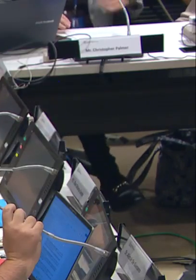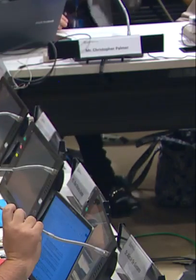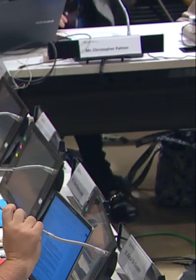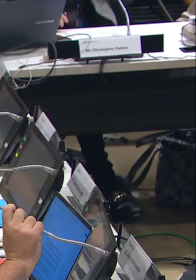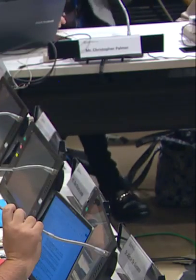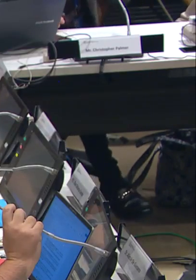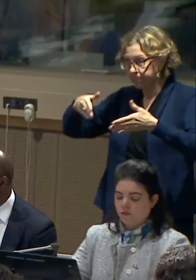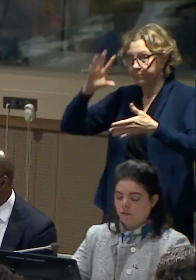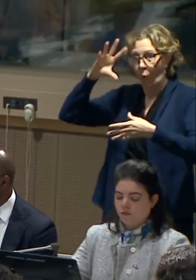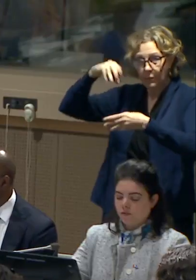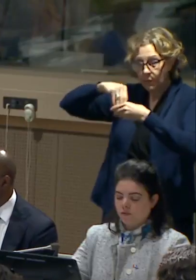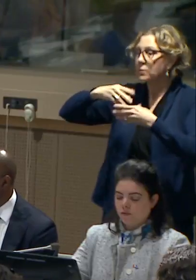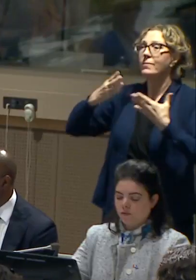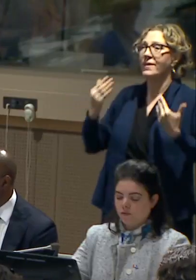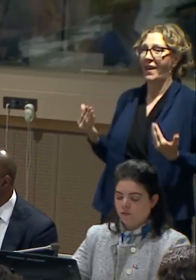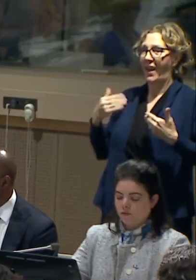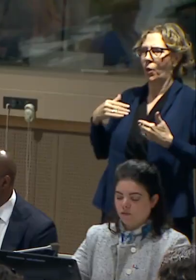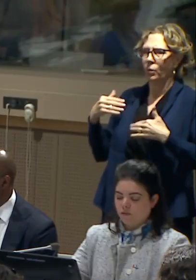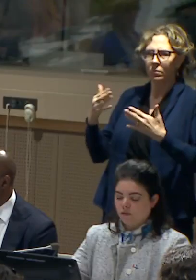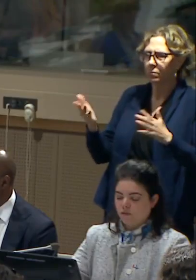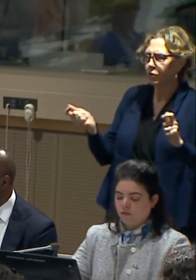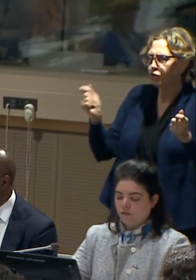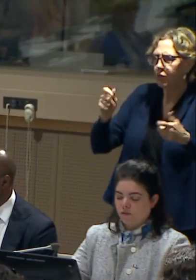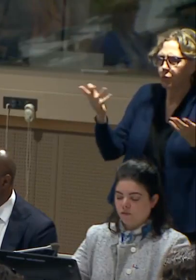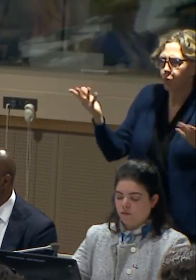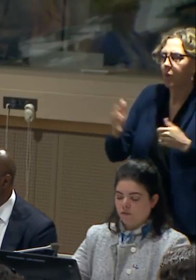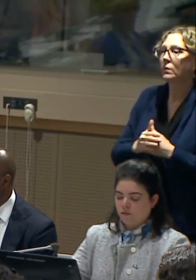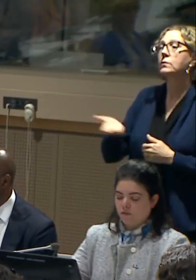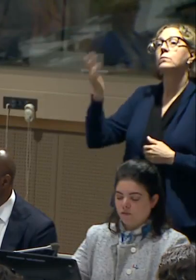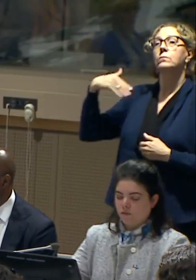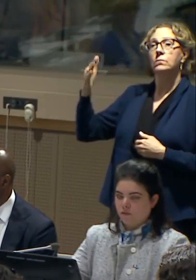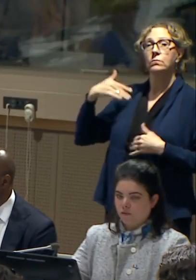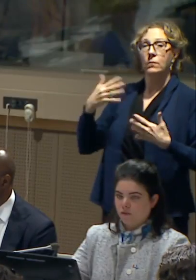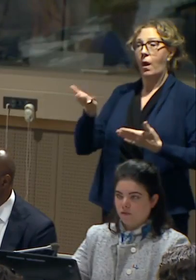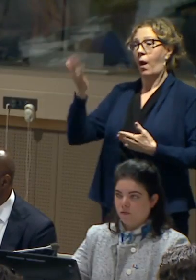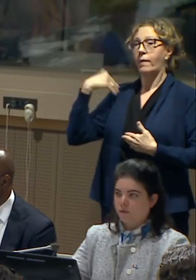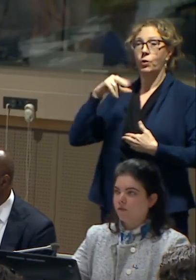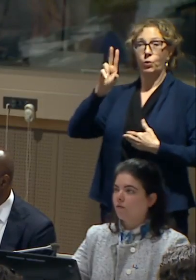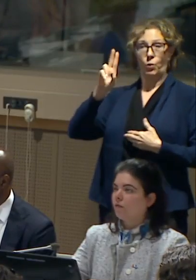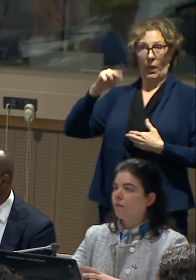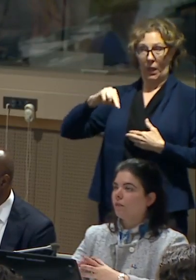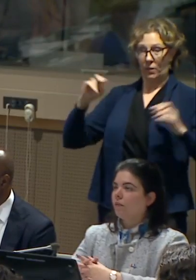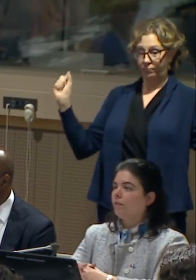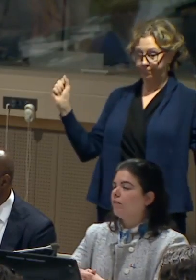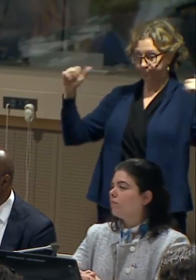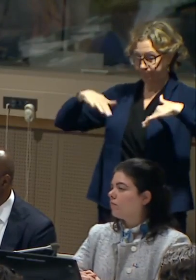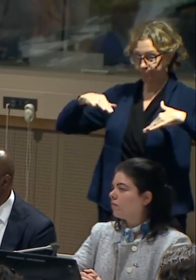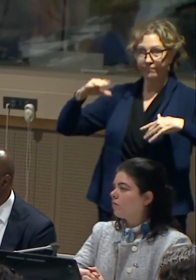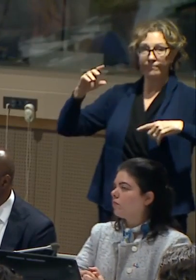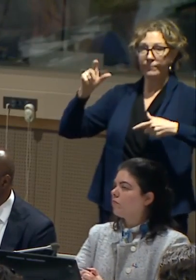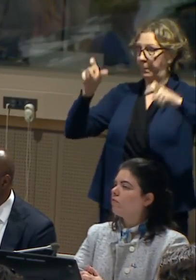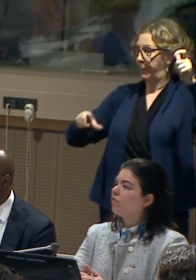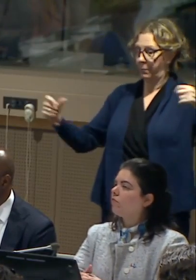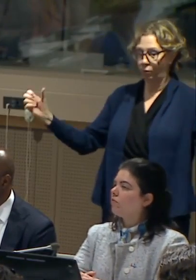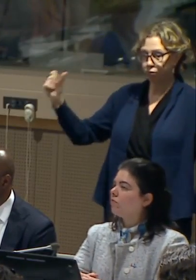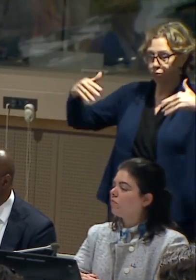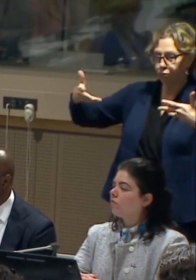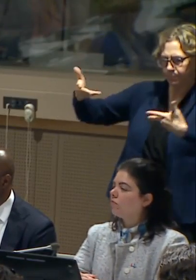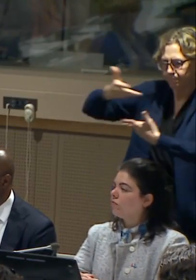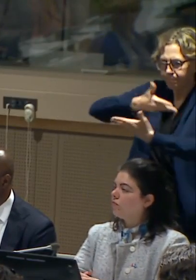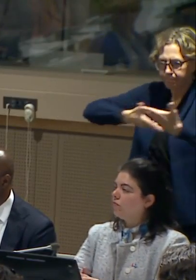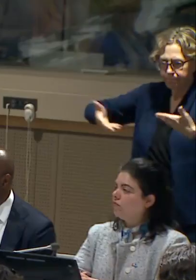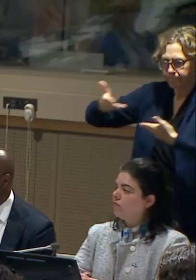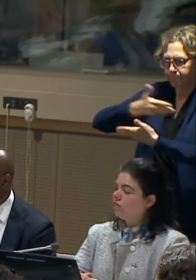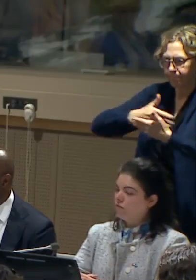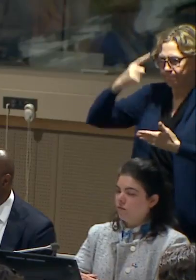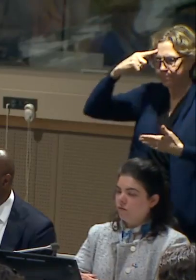there was a think tank at the UN last October on autism and aging, where a number of key points came up, which we'd like to build